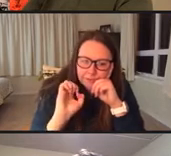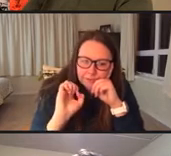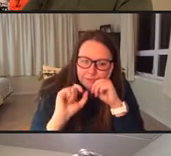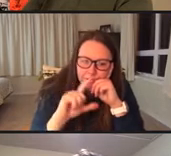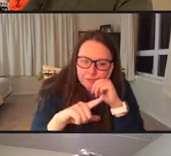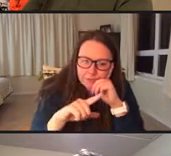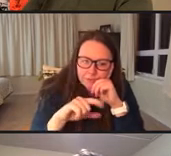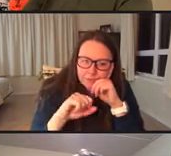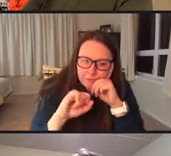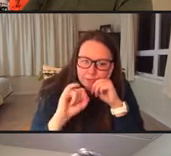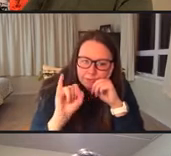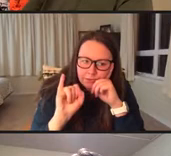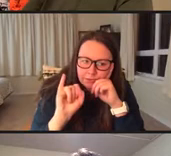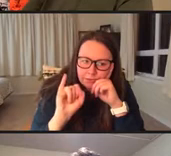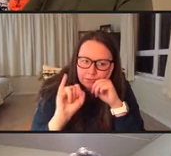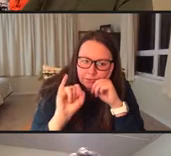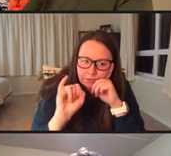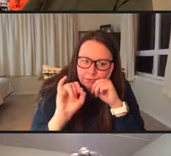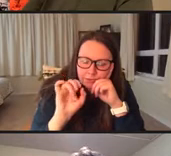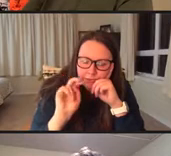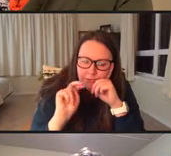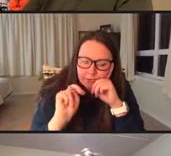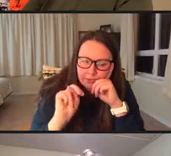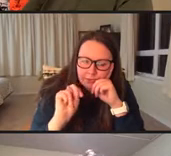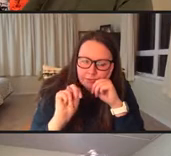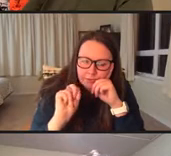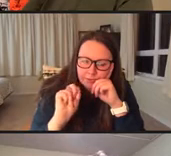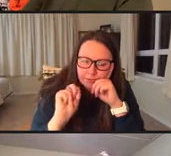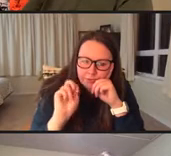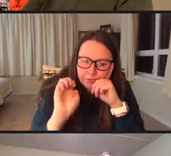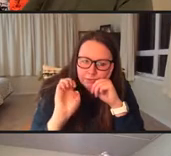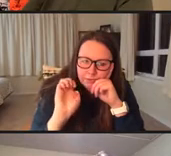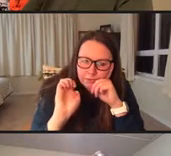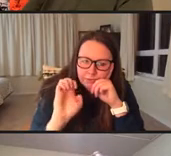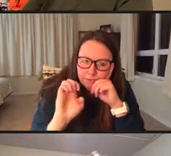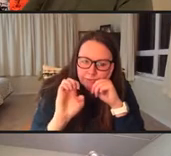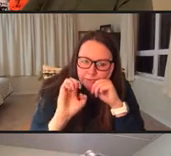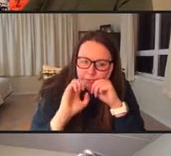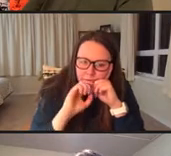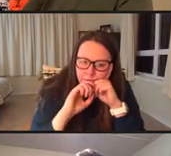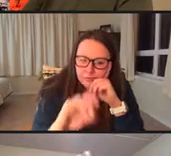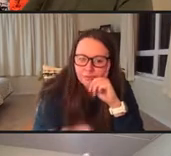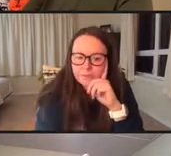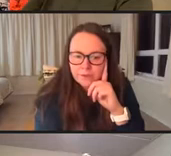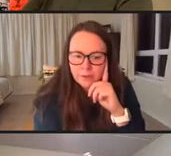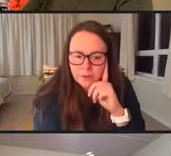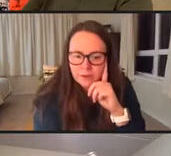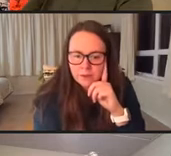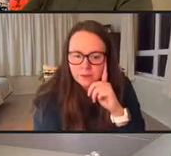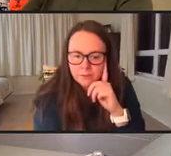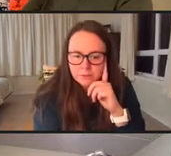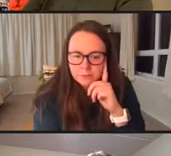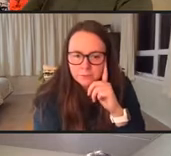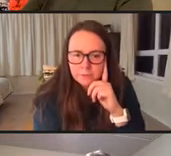So to be discovered for sure. Awesome. If there are no other questions, I